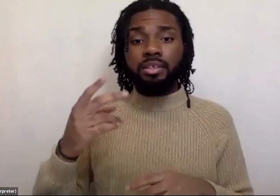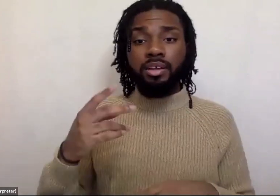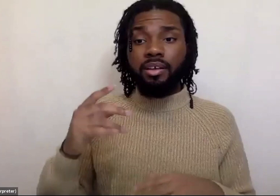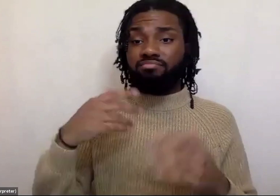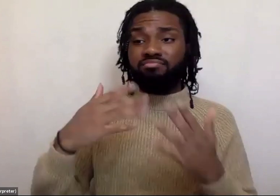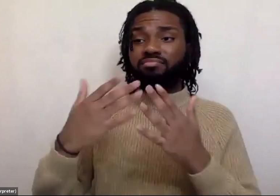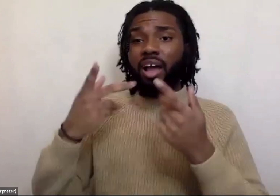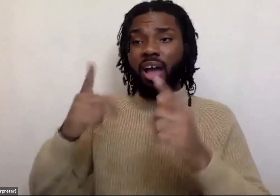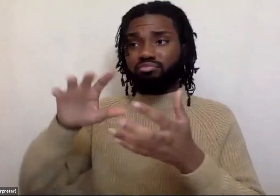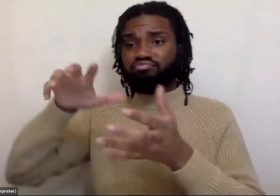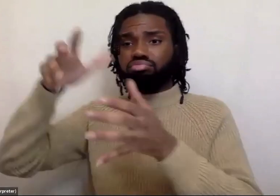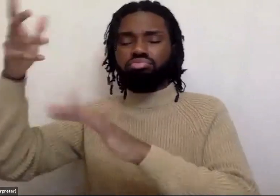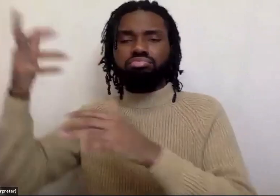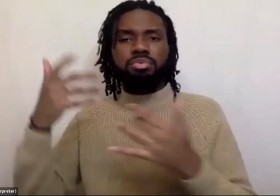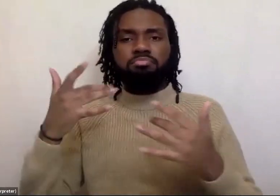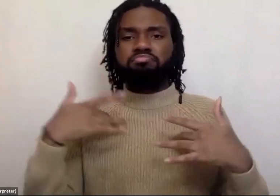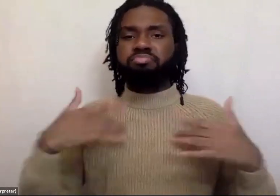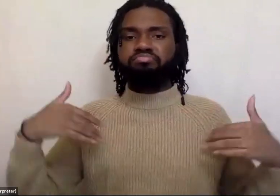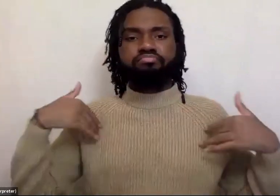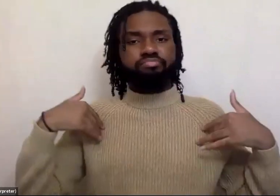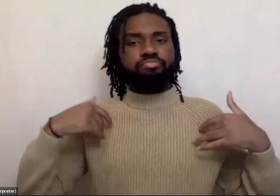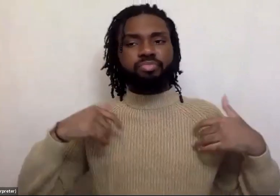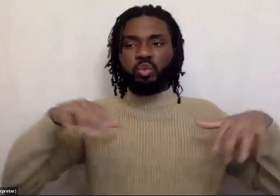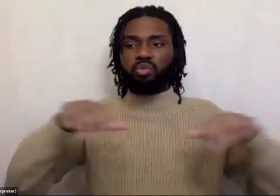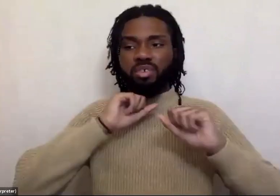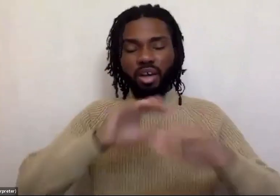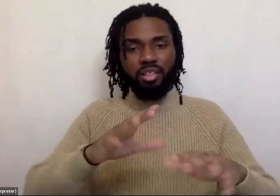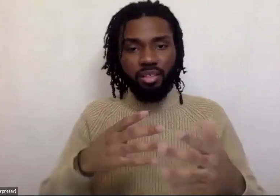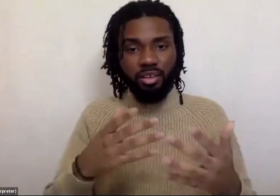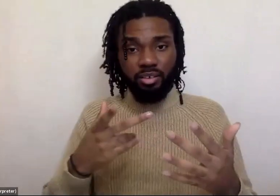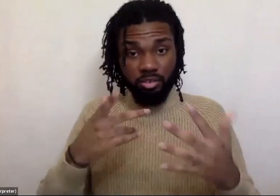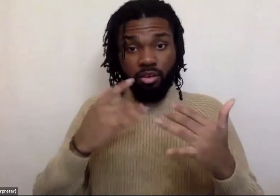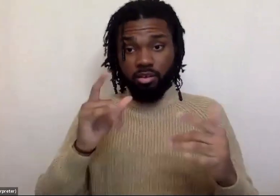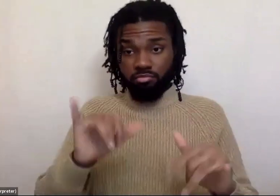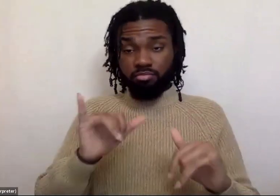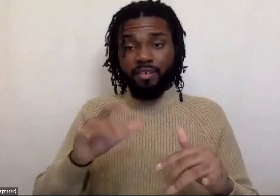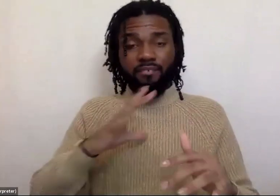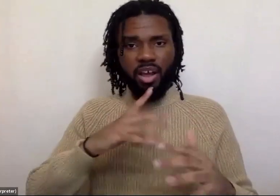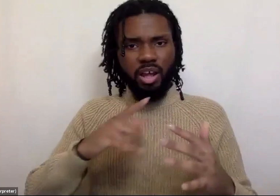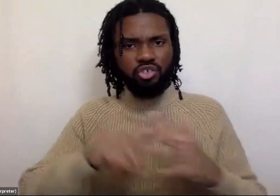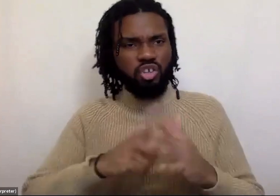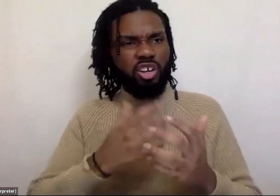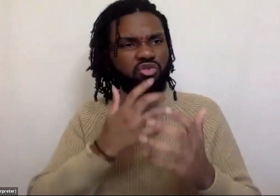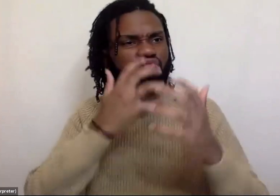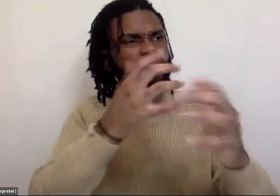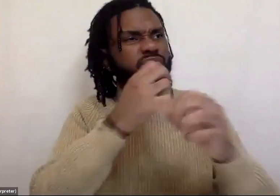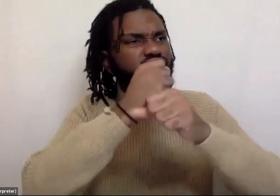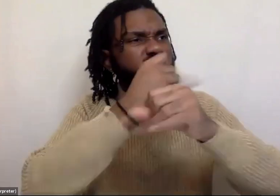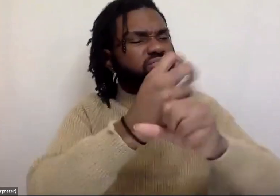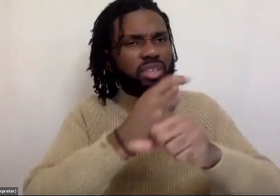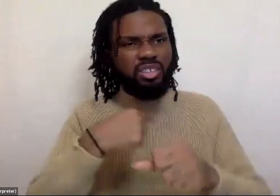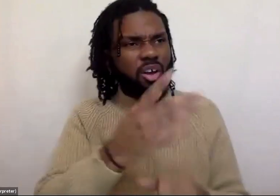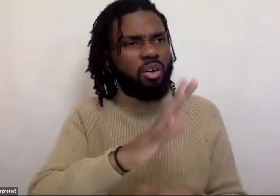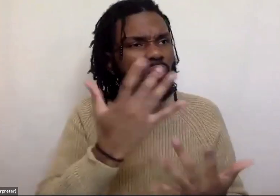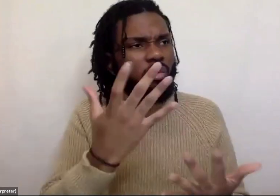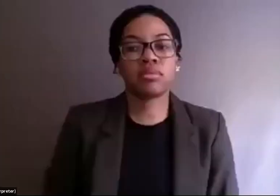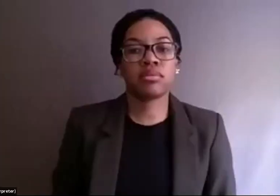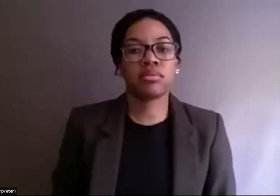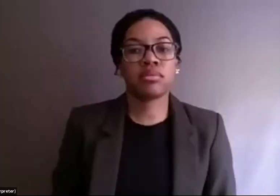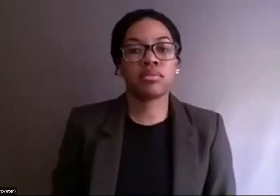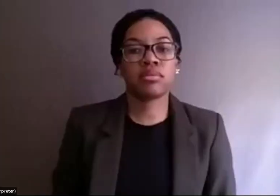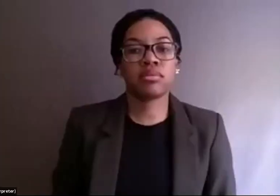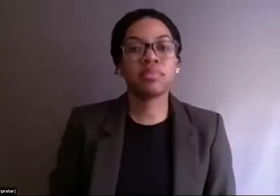nothing. So I start screaming like a crazy person. I was like, what are you doing? Why don't you do something? By